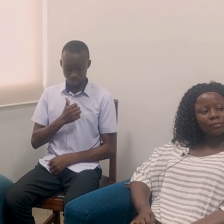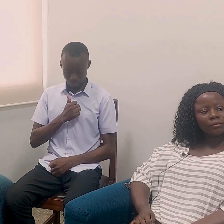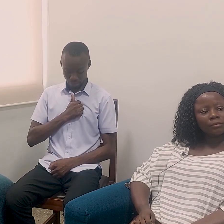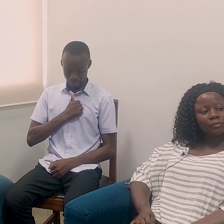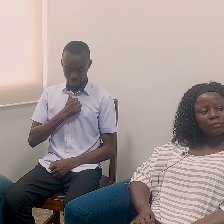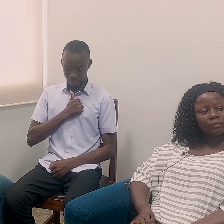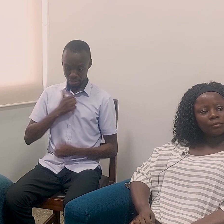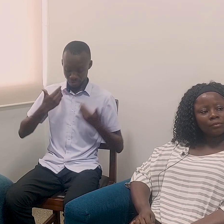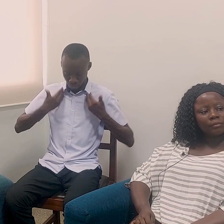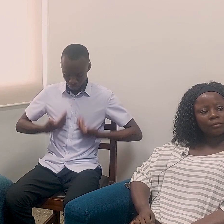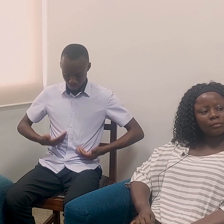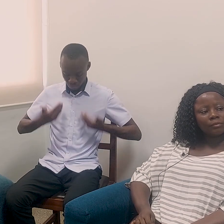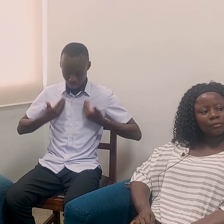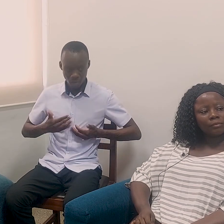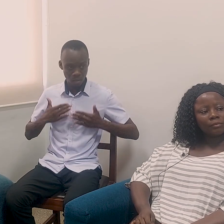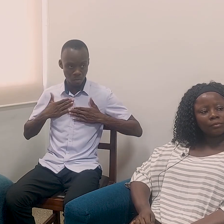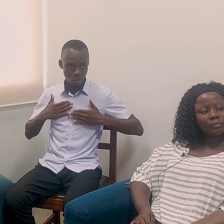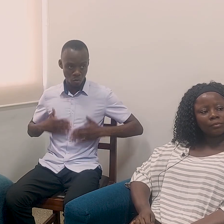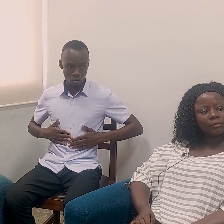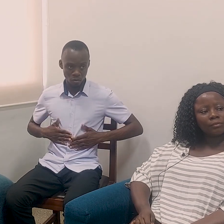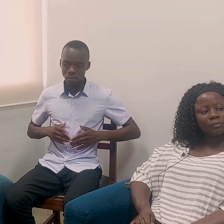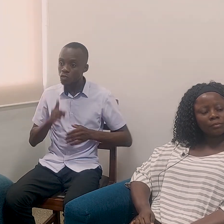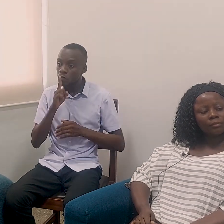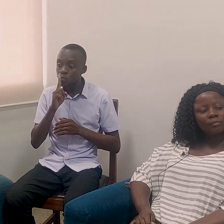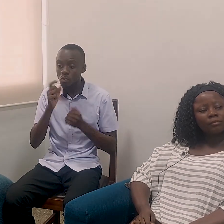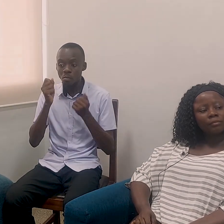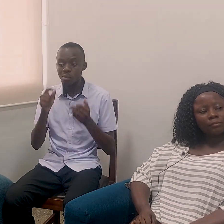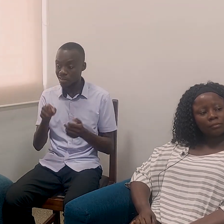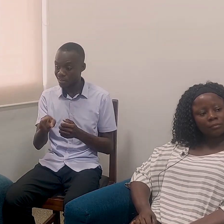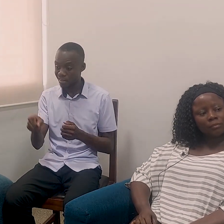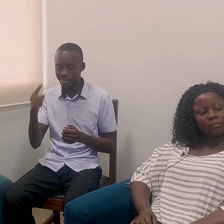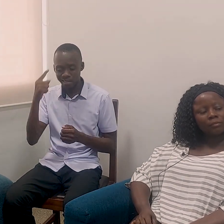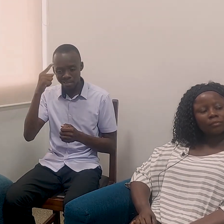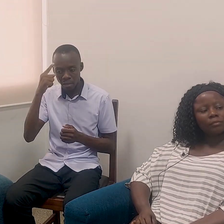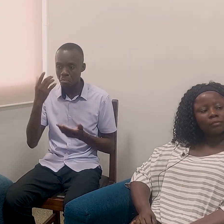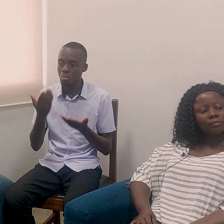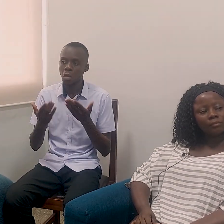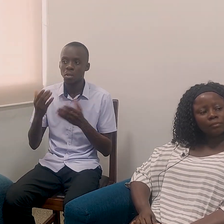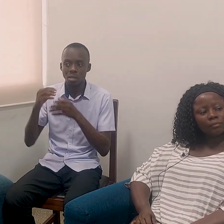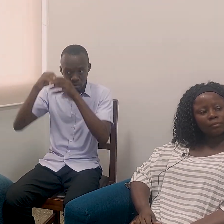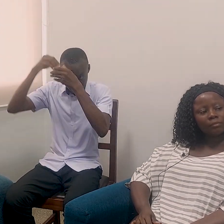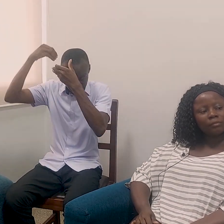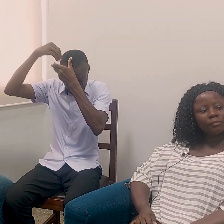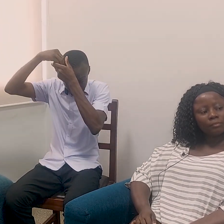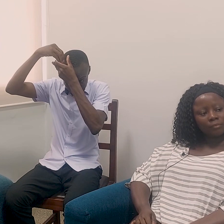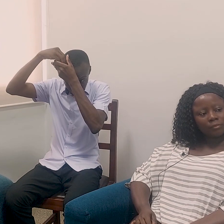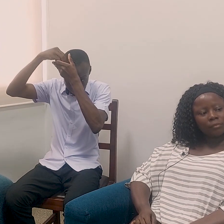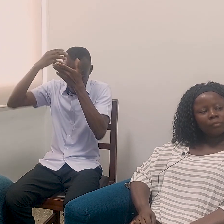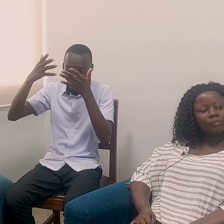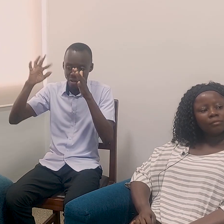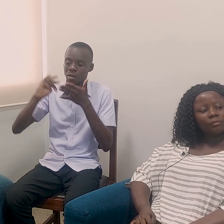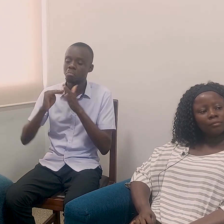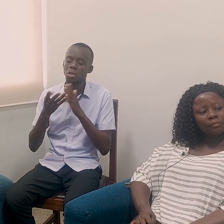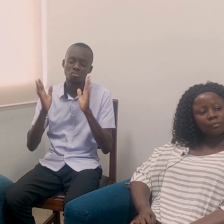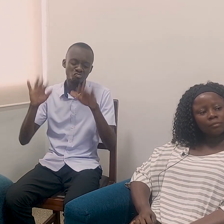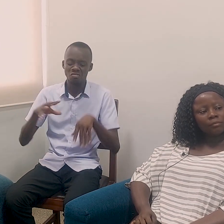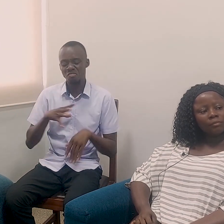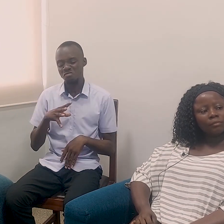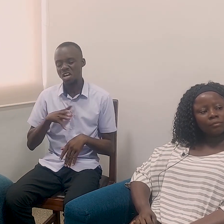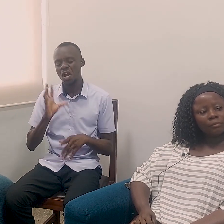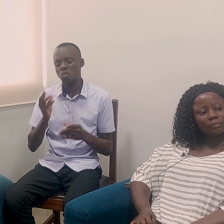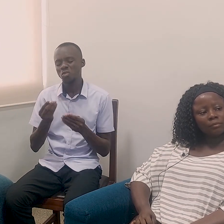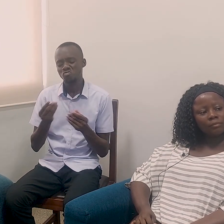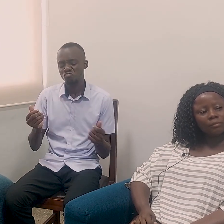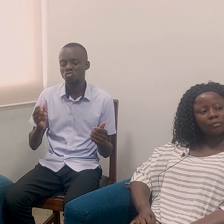is most people think that because it's in your mind and you can't see it, then, I'll just deal with it, as you mentioned earlier. But now that